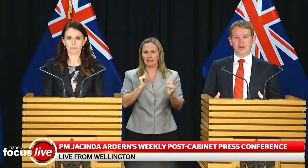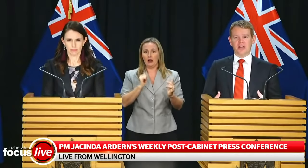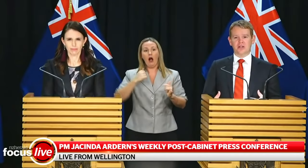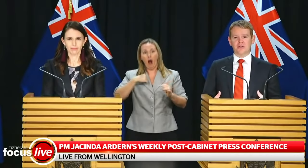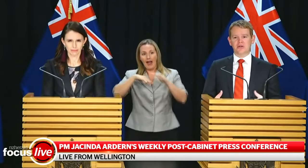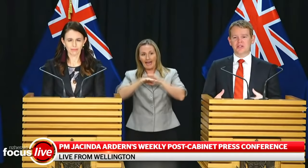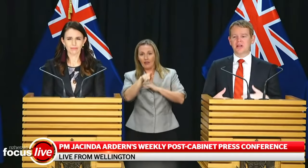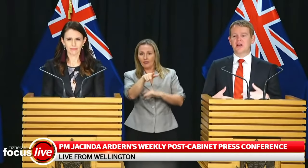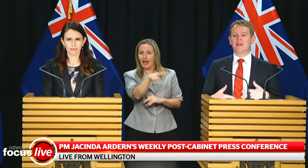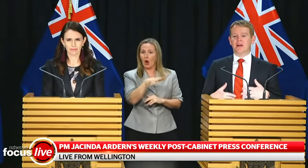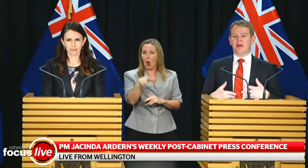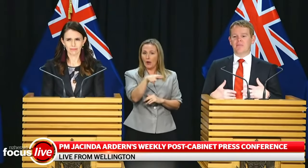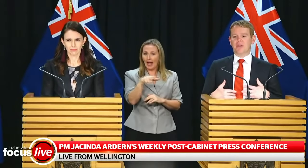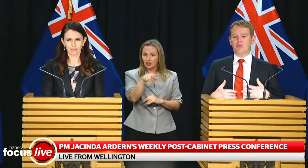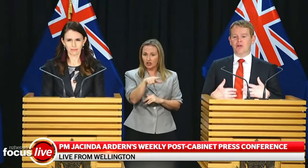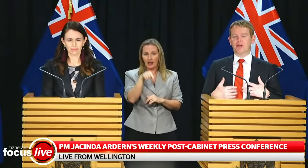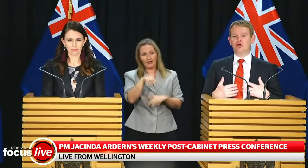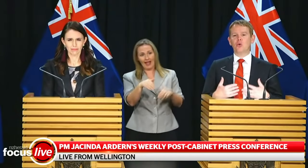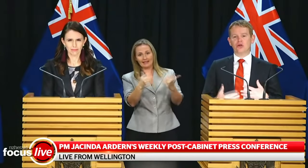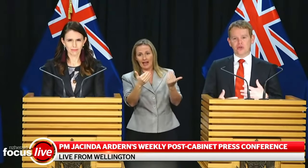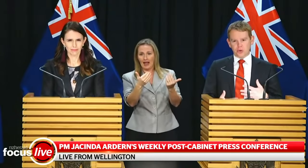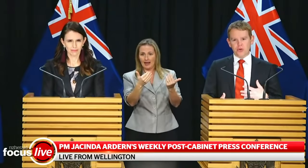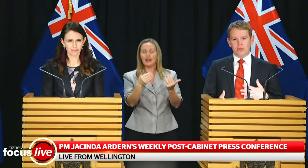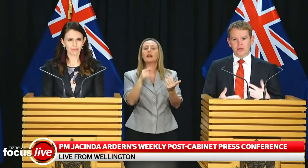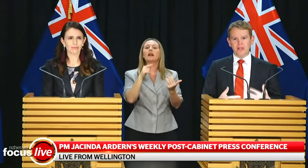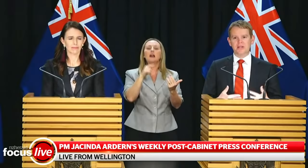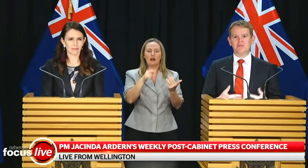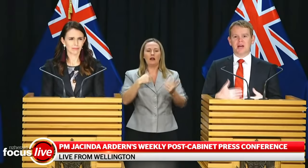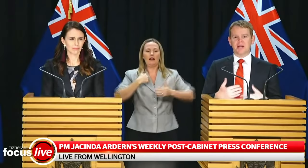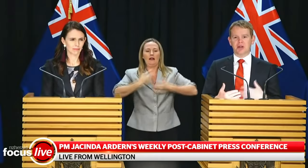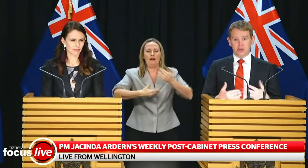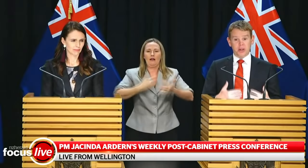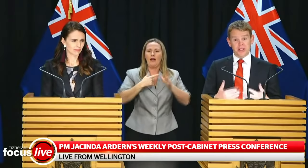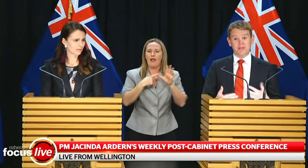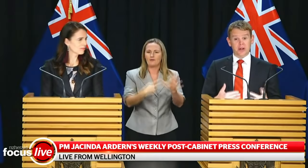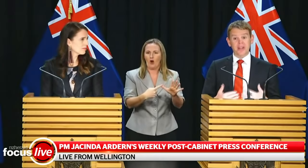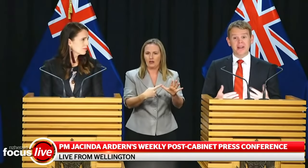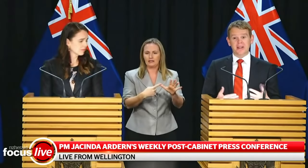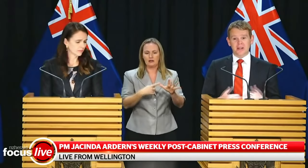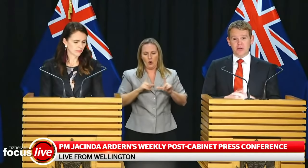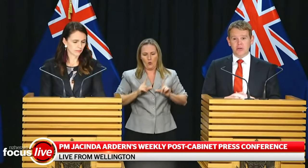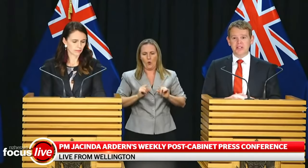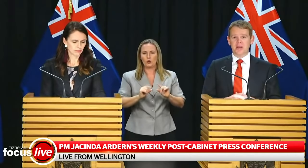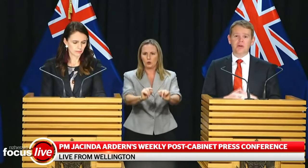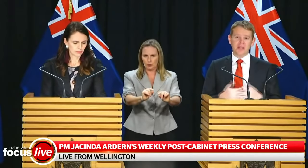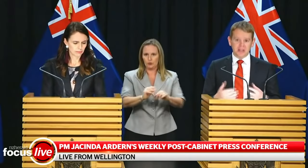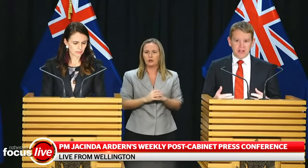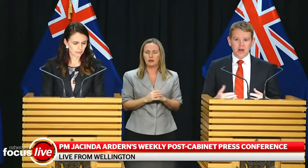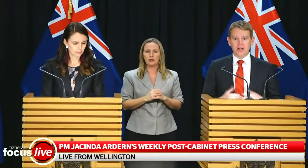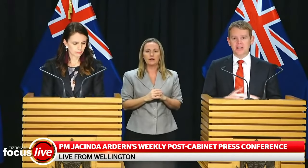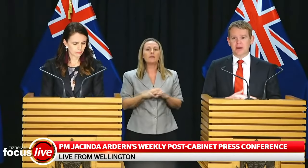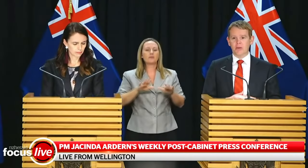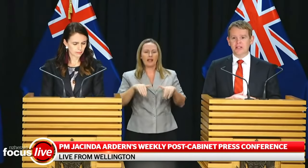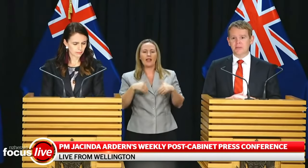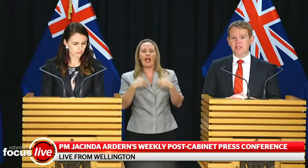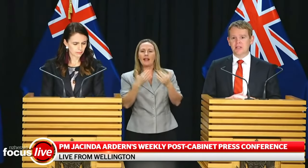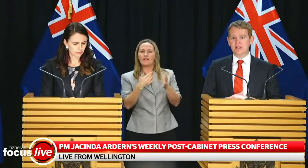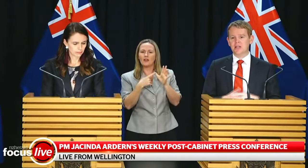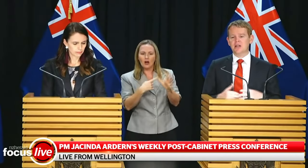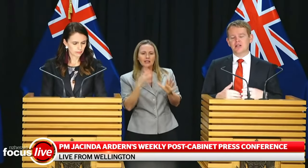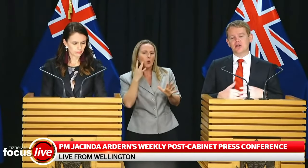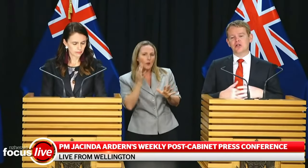been at the location of interest, that they will have been talked through the process, saying, to identify the risk. They will have been given guidance about when